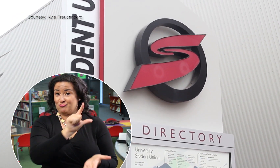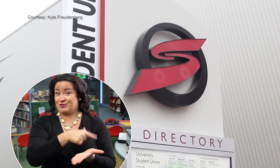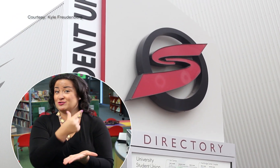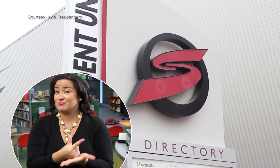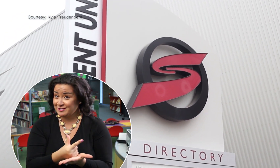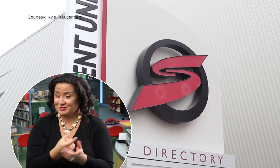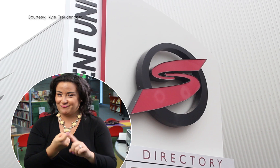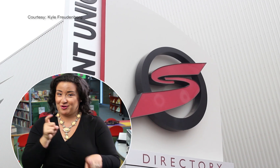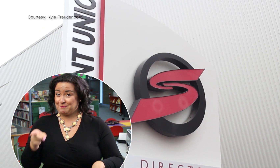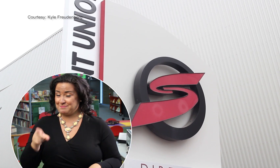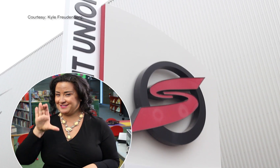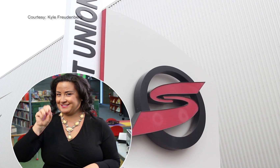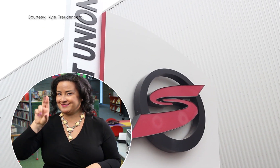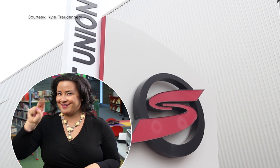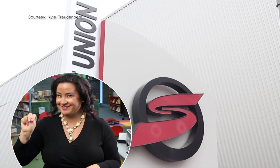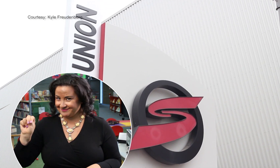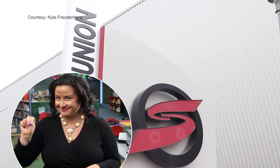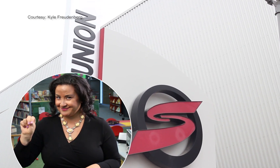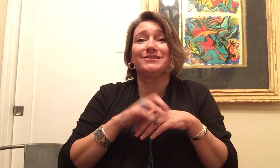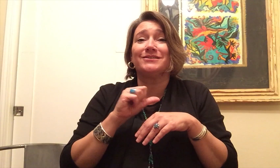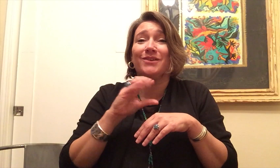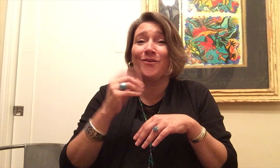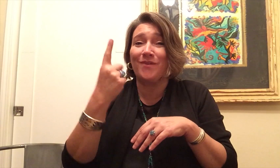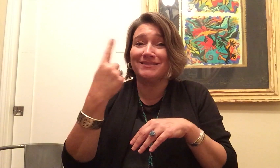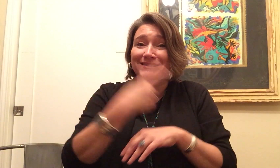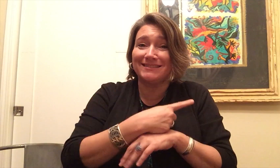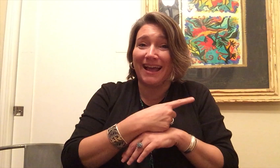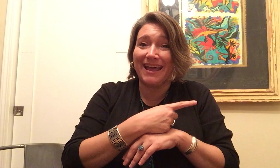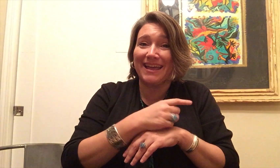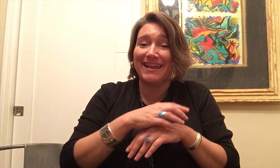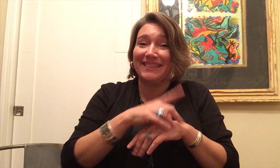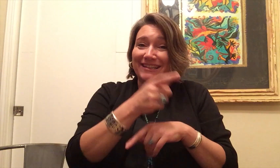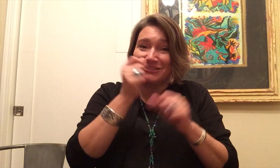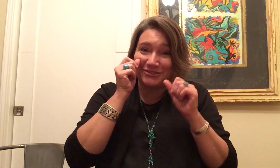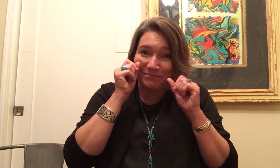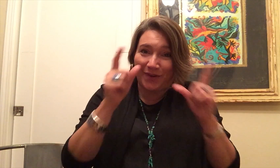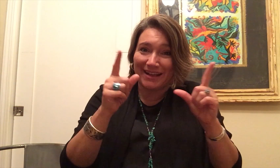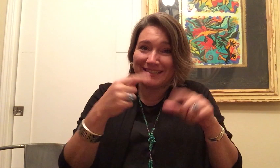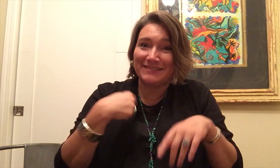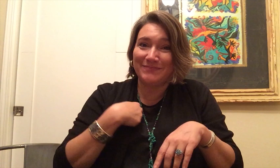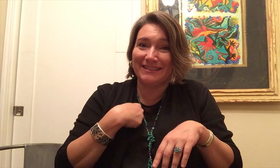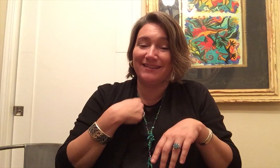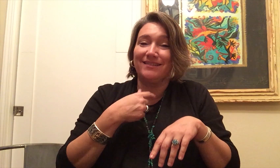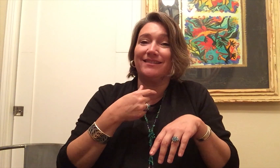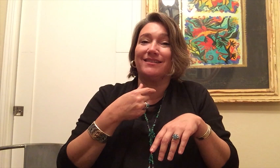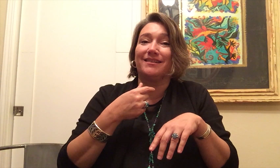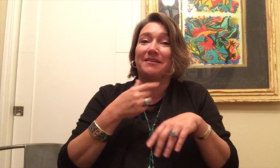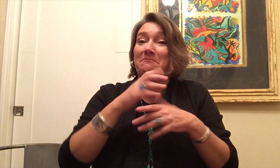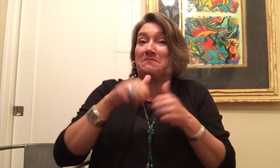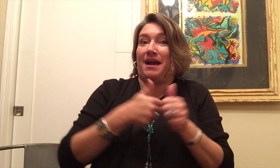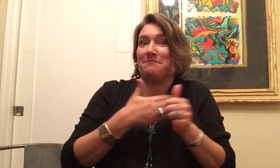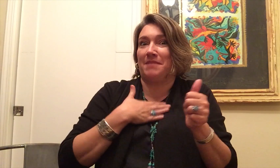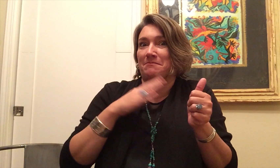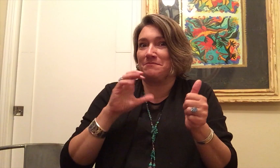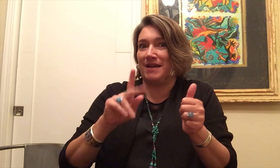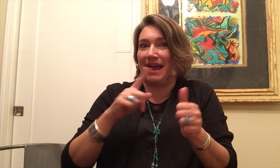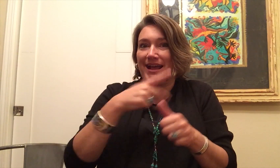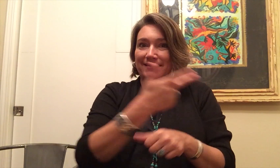during her graduation from CSUN. So one day, my parents decided to surprise me, and they took some ASL